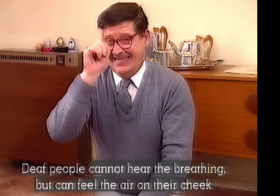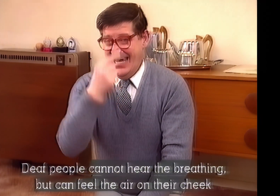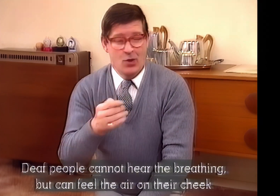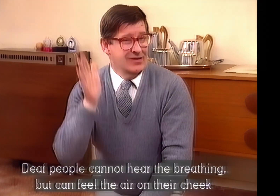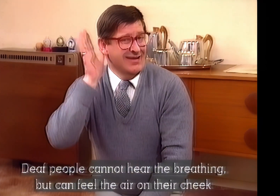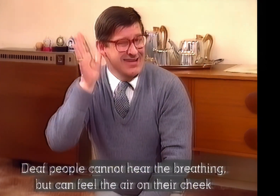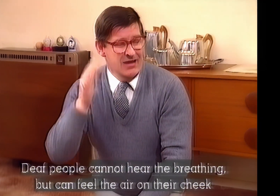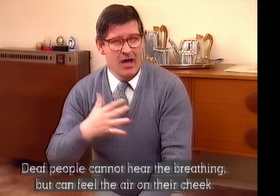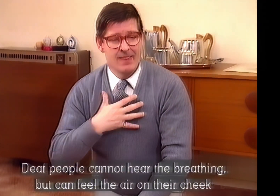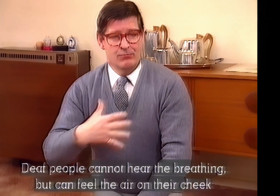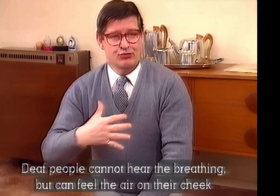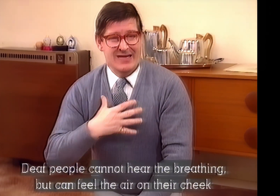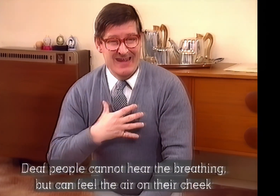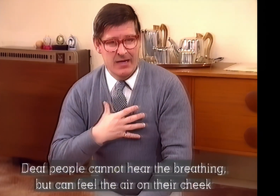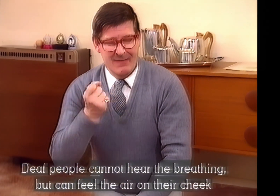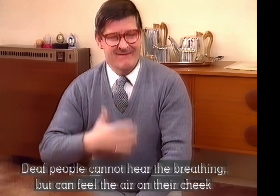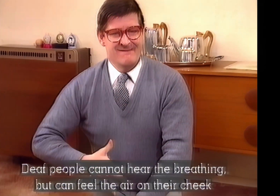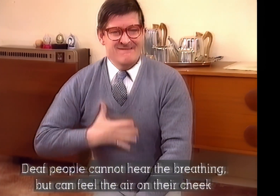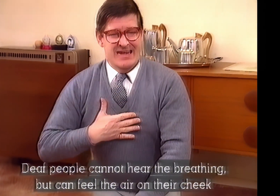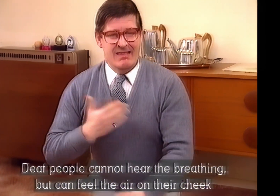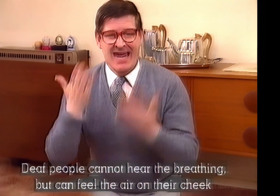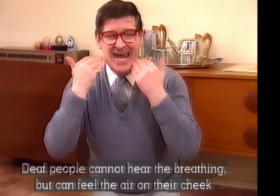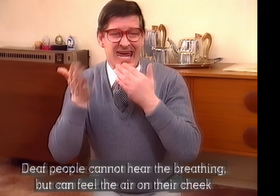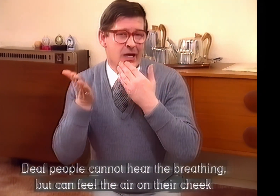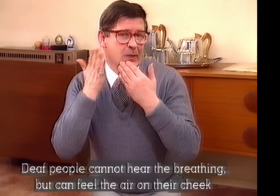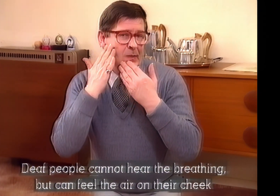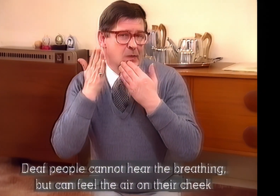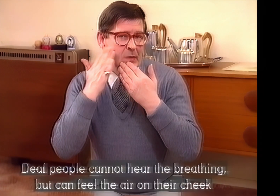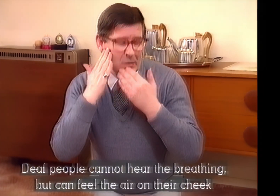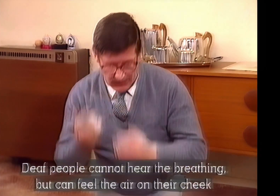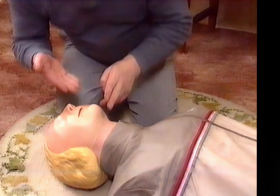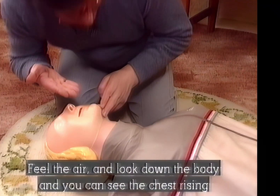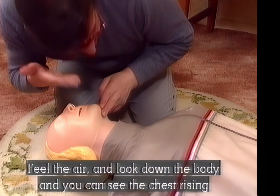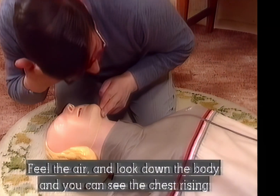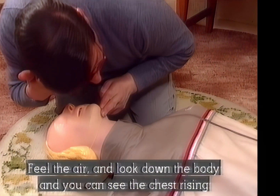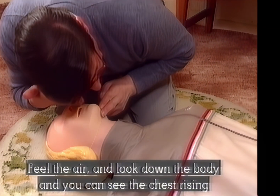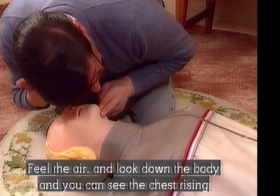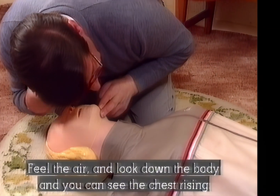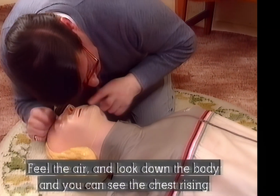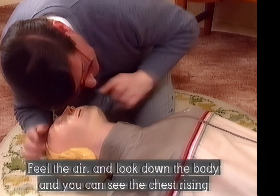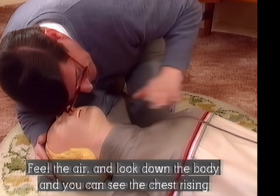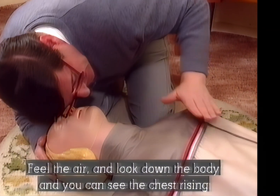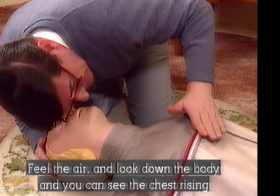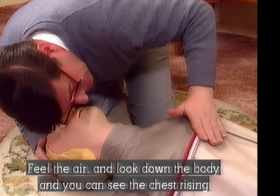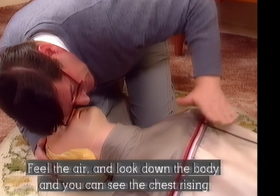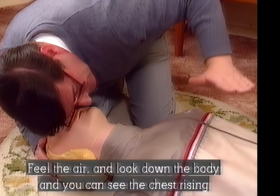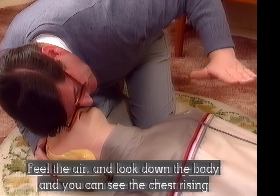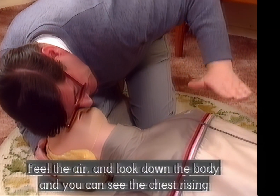Deaf people cannot hear the breathing, but can feel the air on their cheek. Feel the air and at the same time look down the